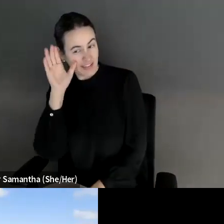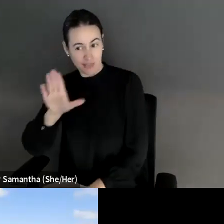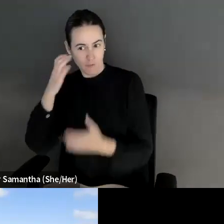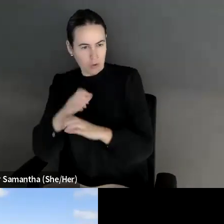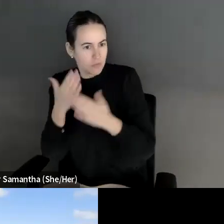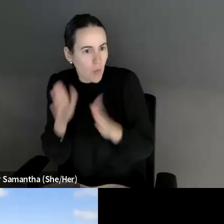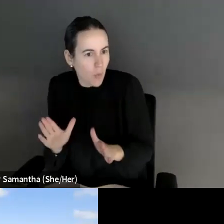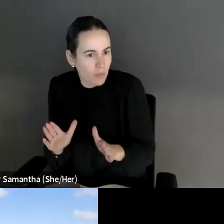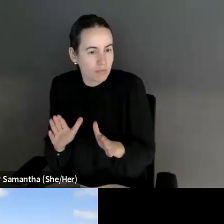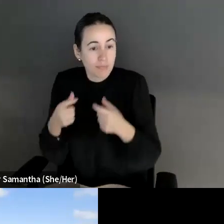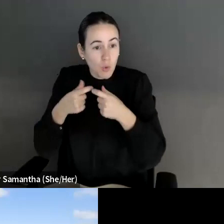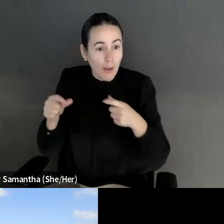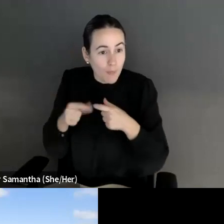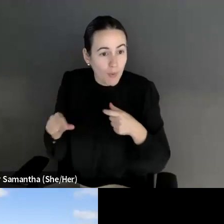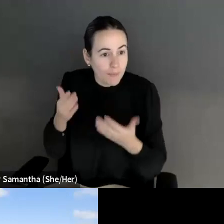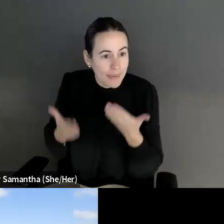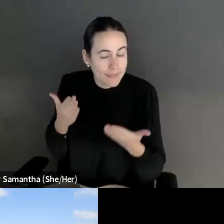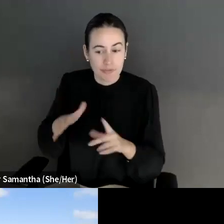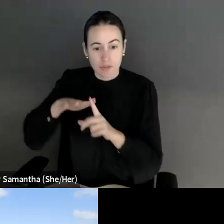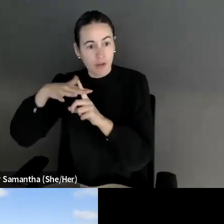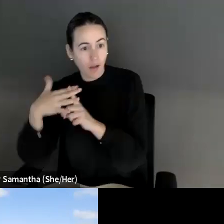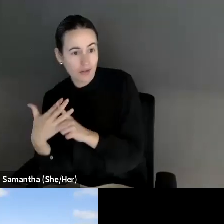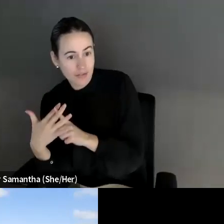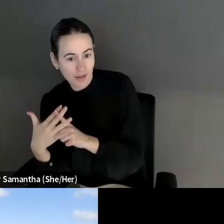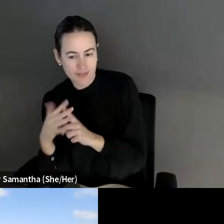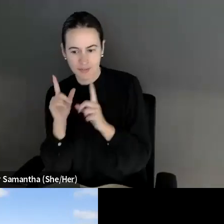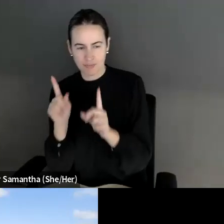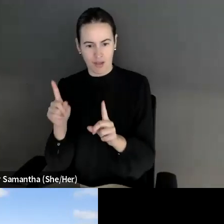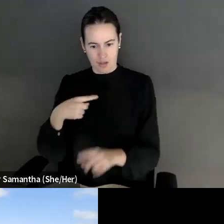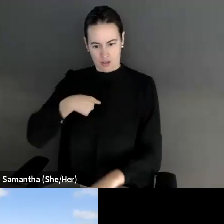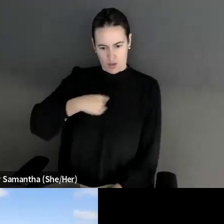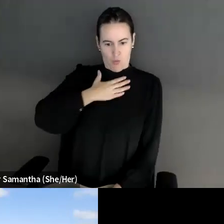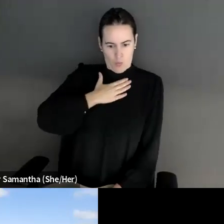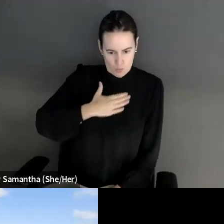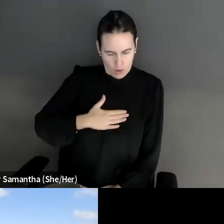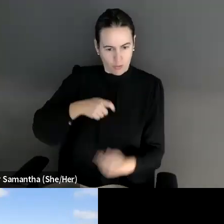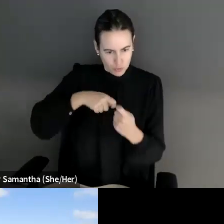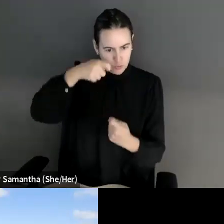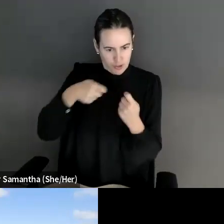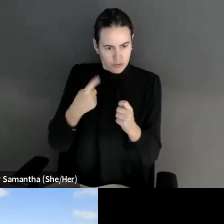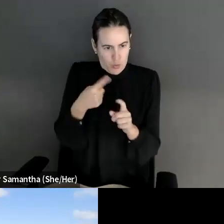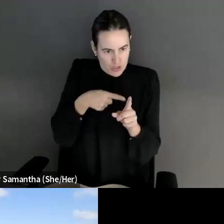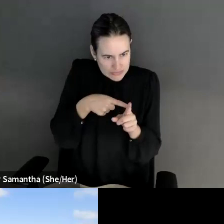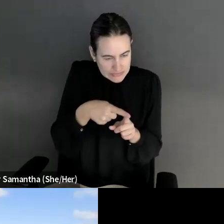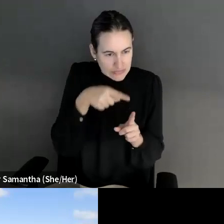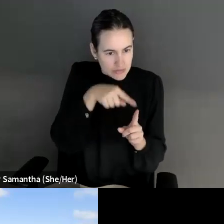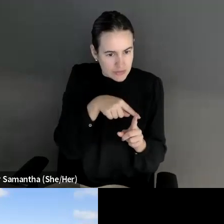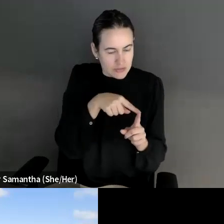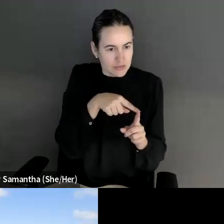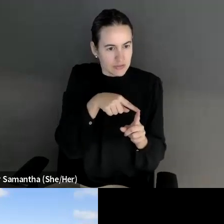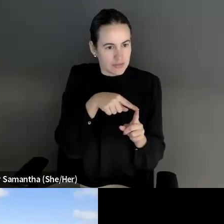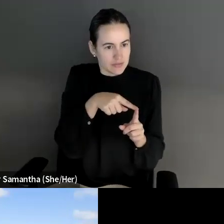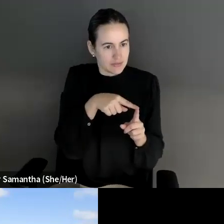or content. And if we want them to measure the ease of processes from thoughts to